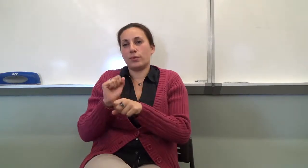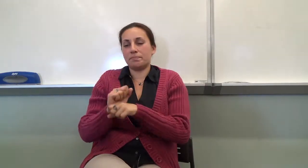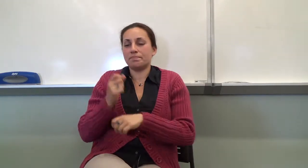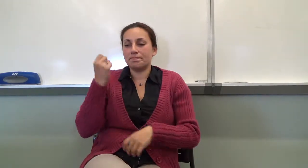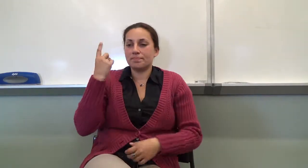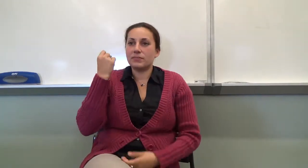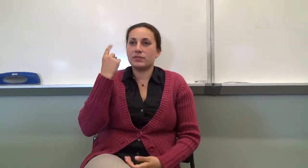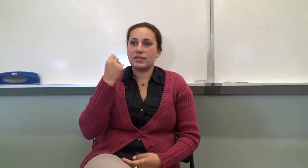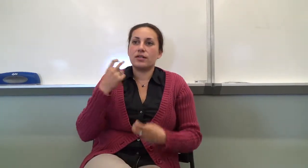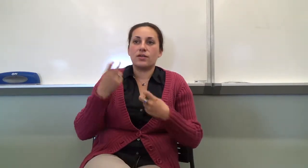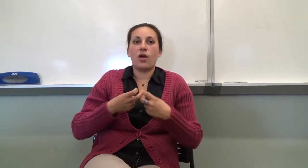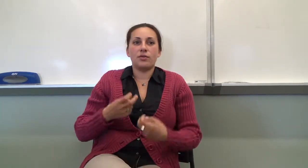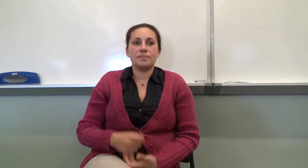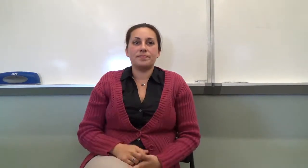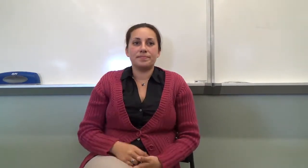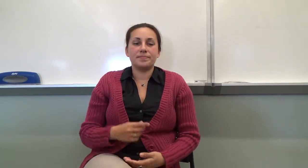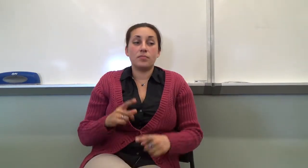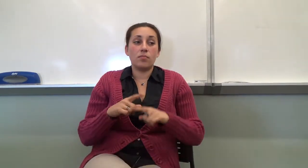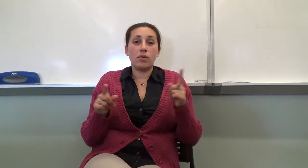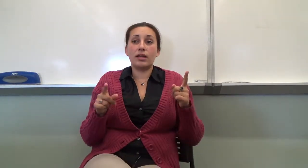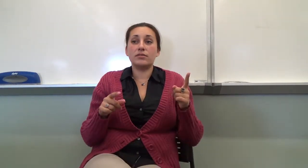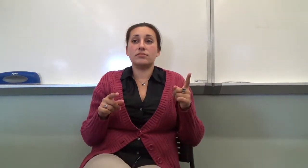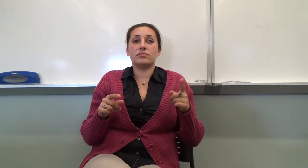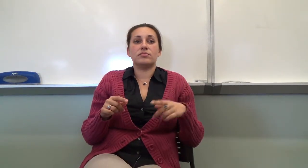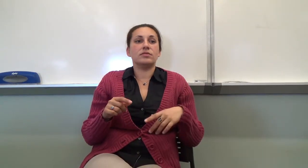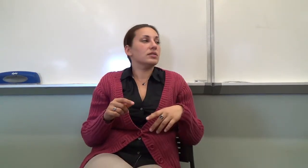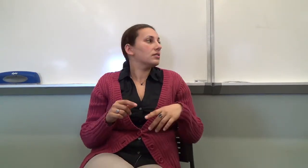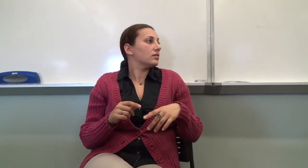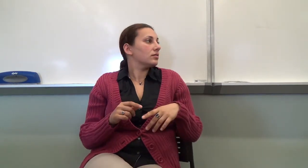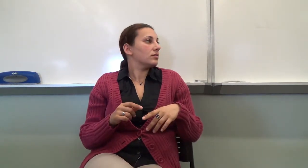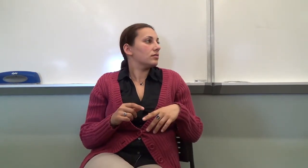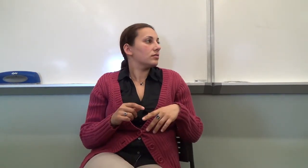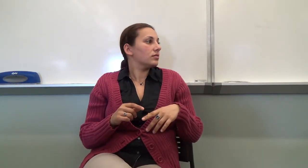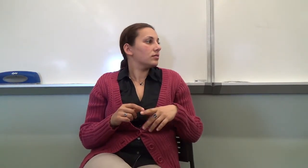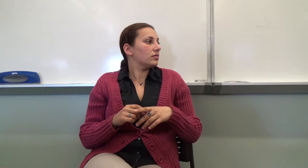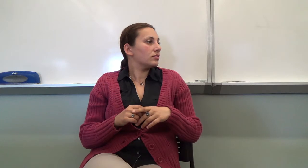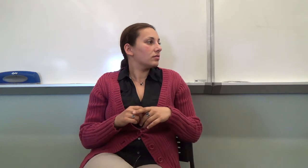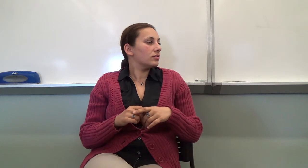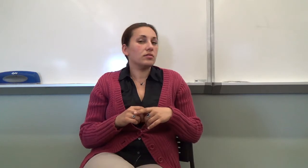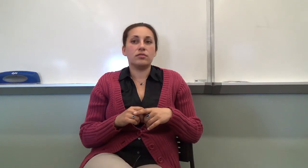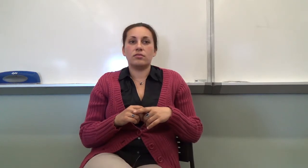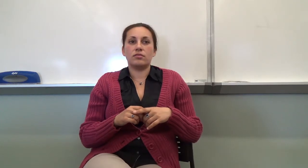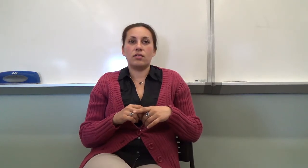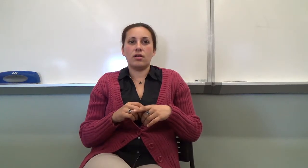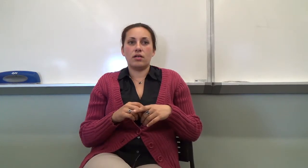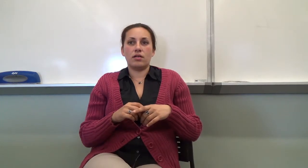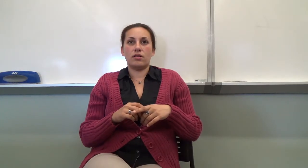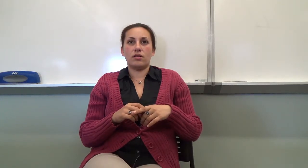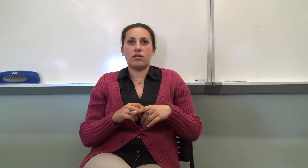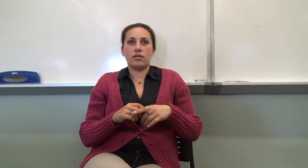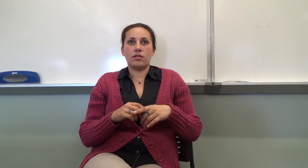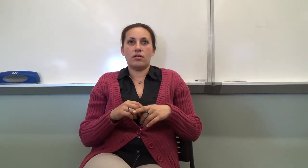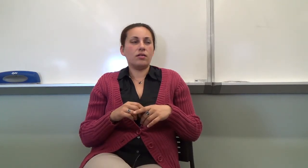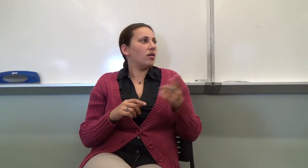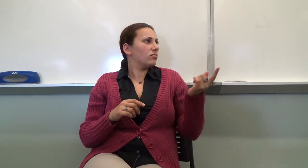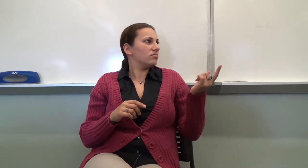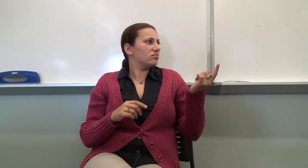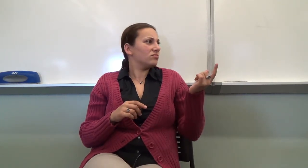all. But I had several pets. And I called on them when I needed them. They're